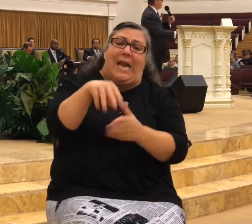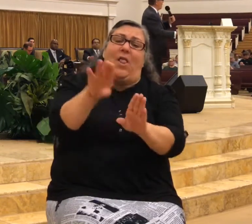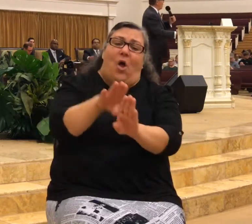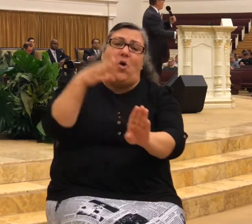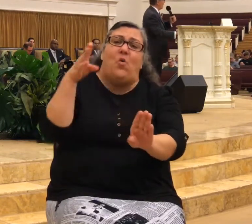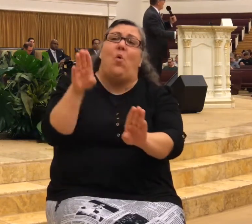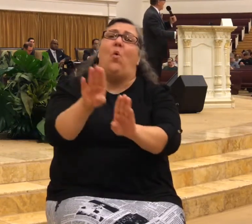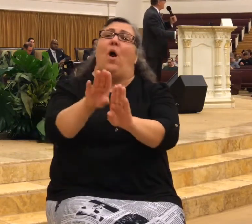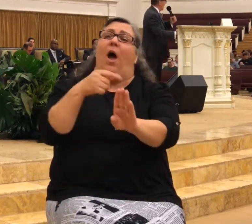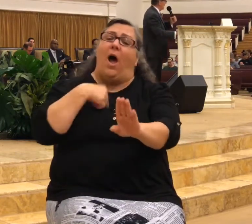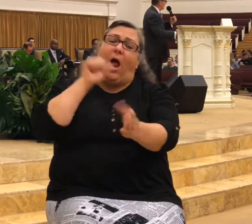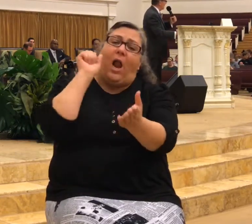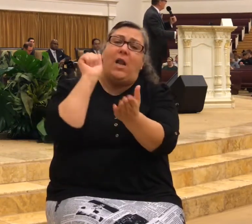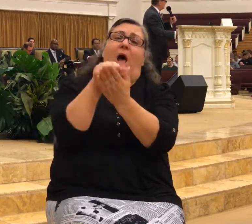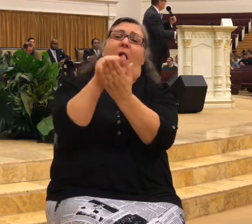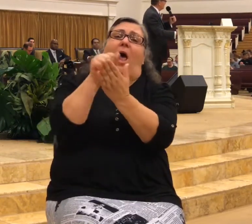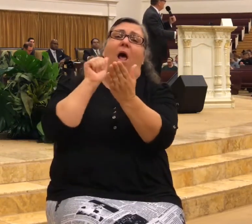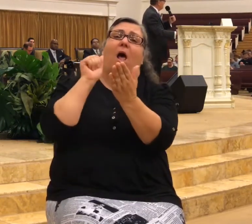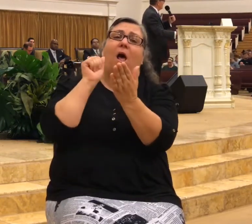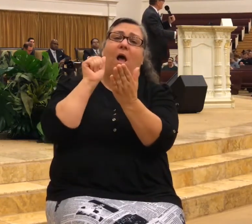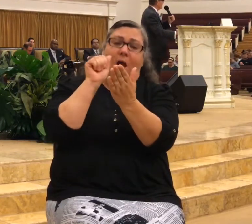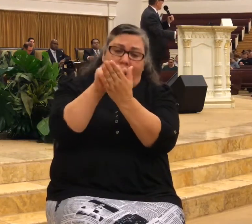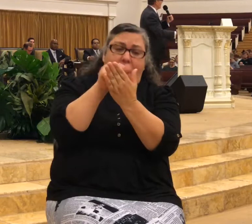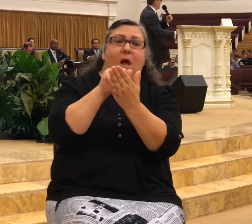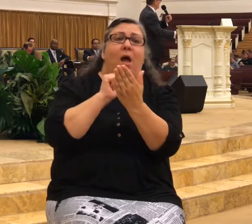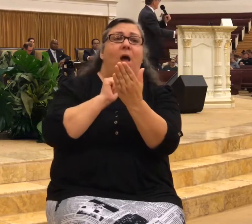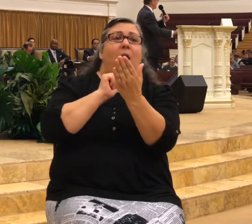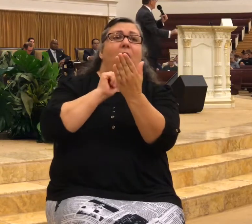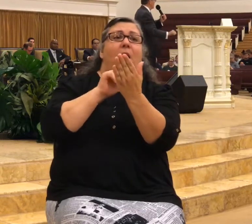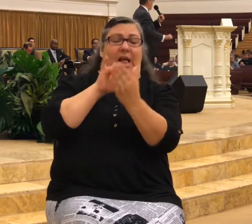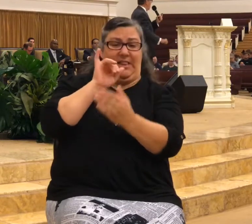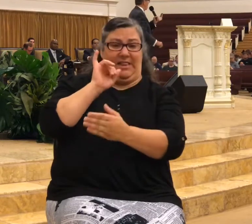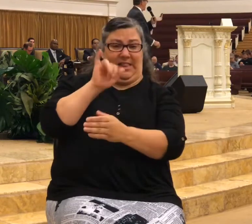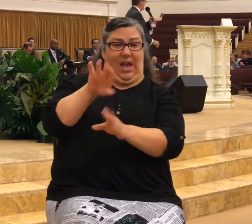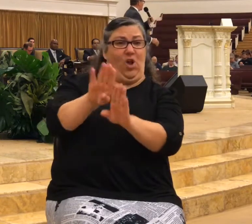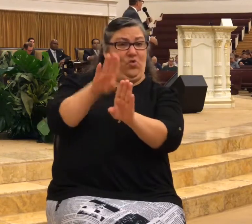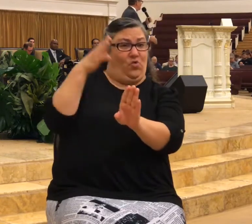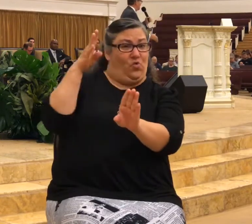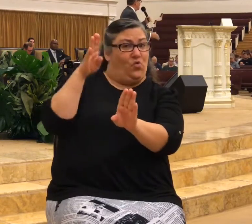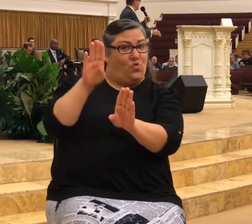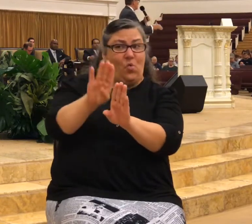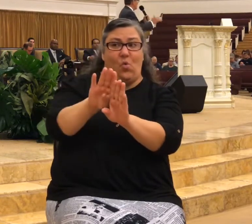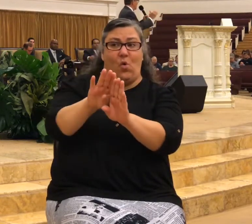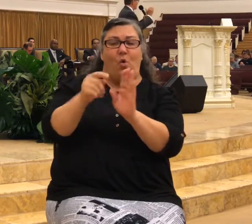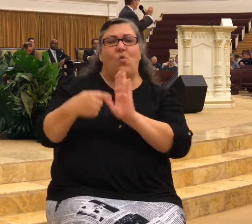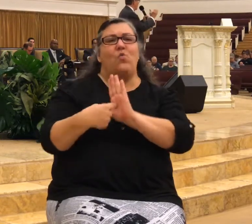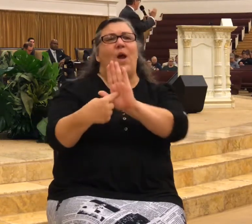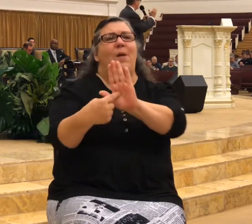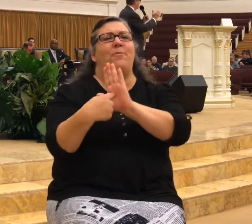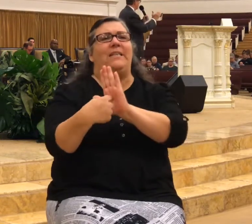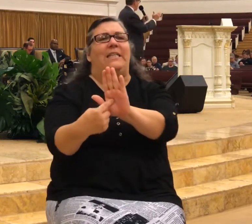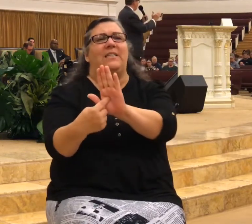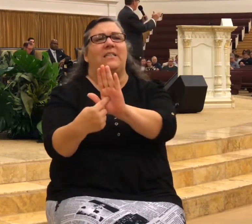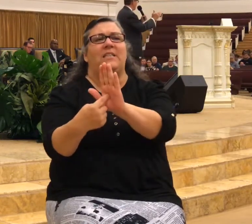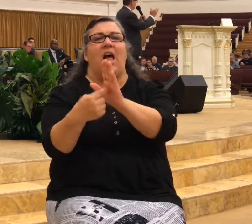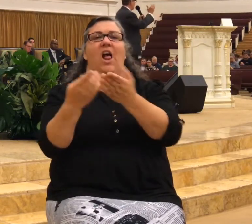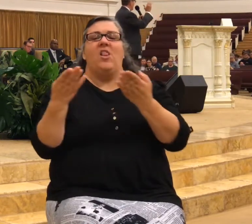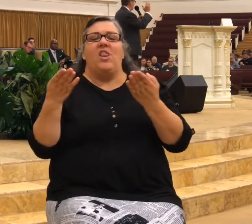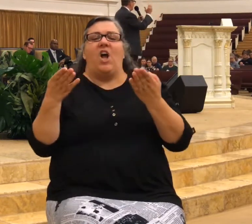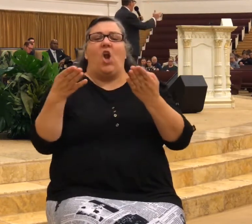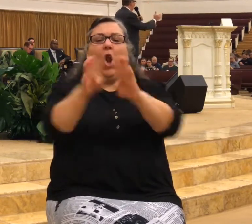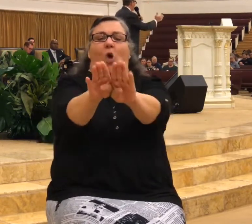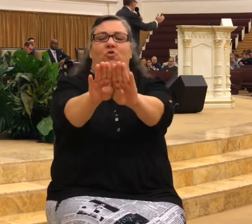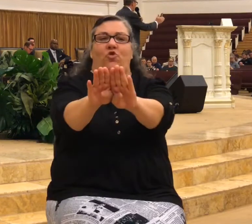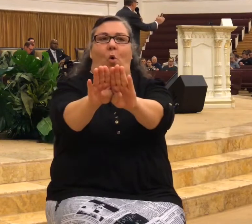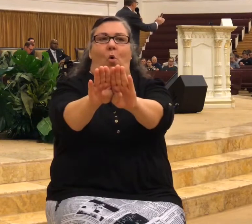at the door and knocking." This particular door represents the closed door